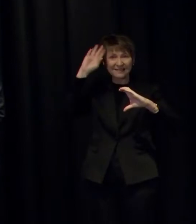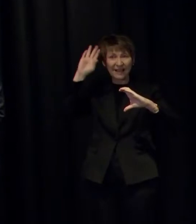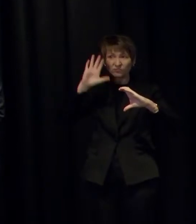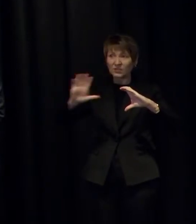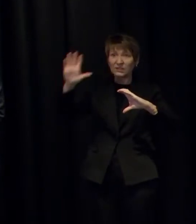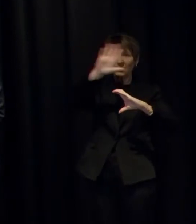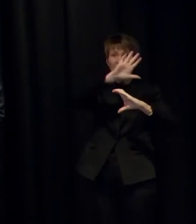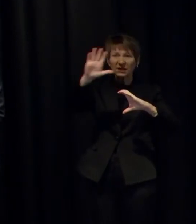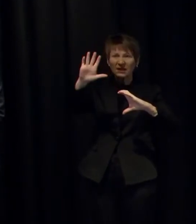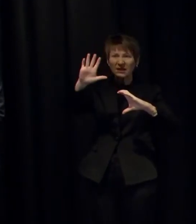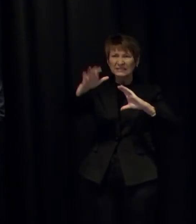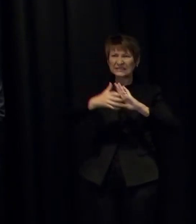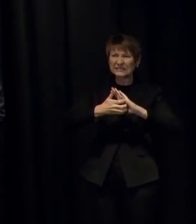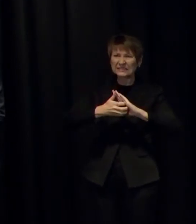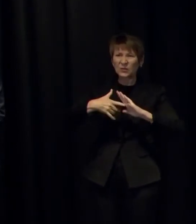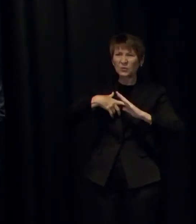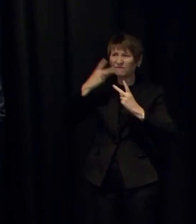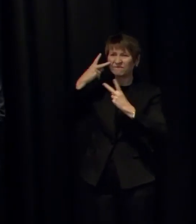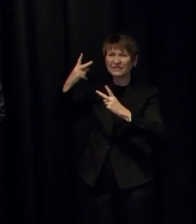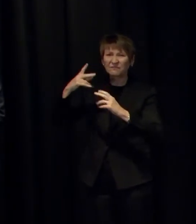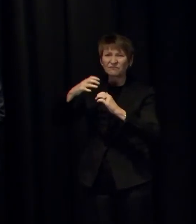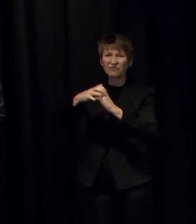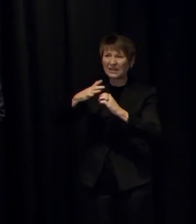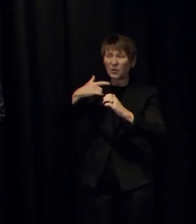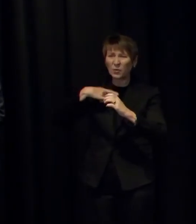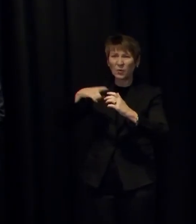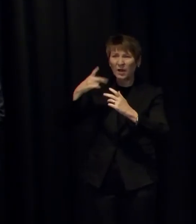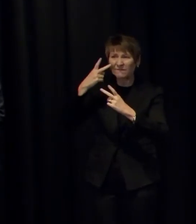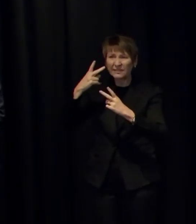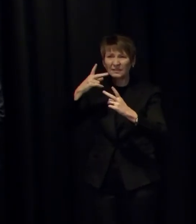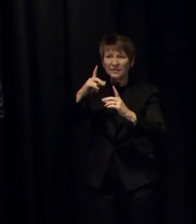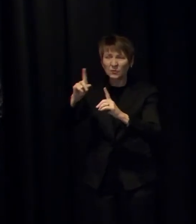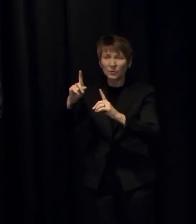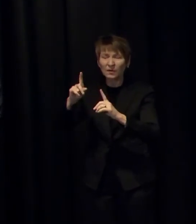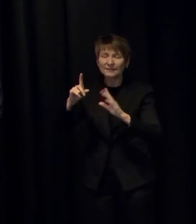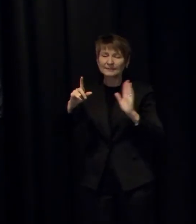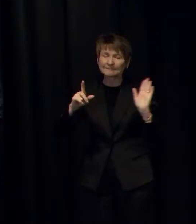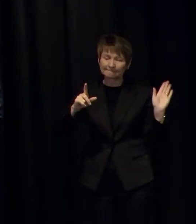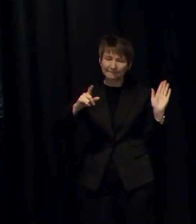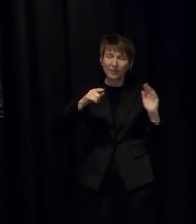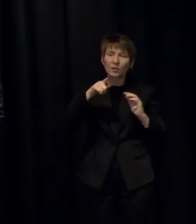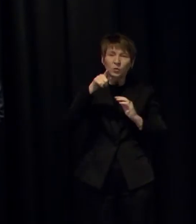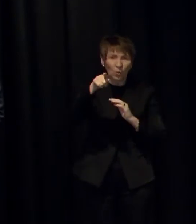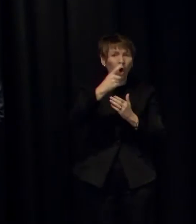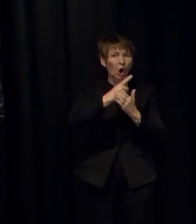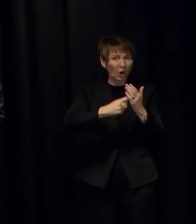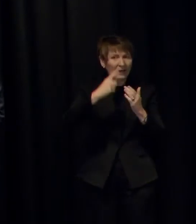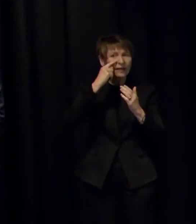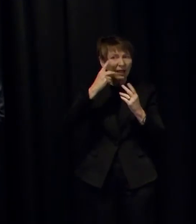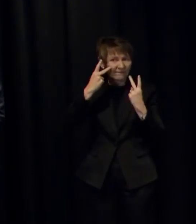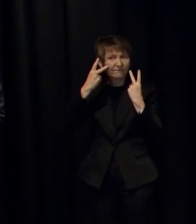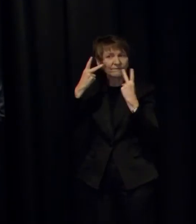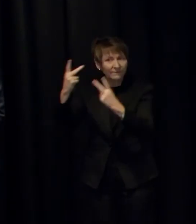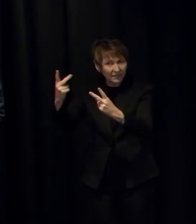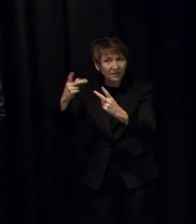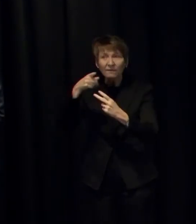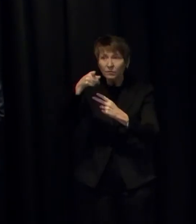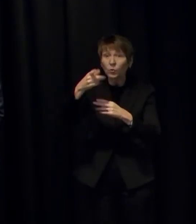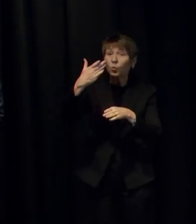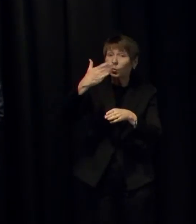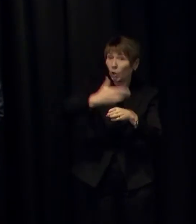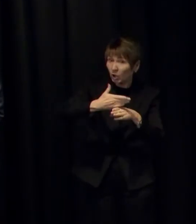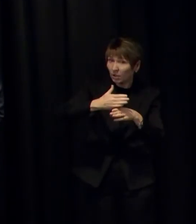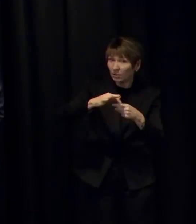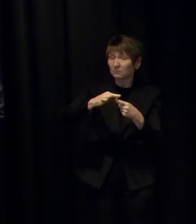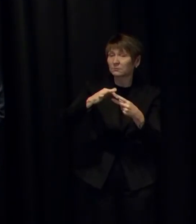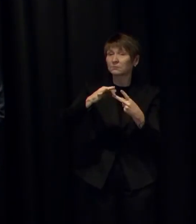either. A lot of people from regional. If you have a permitted reason, if you're working or caregiving or those sorts of things, then of course the same freedom of movement